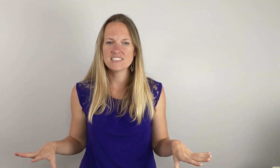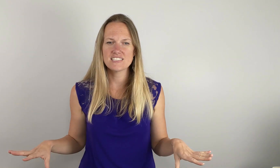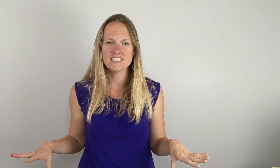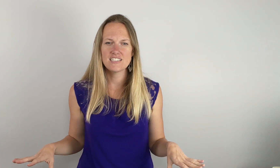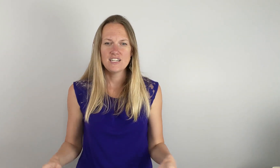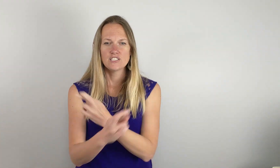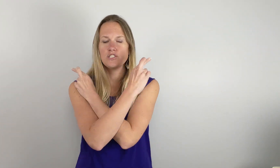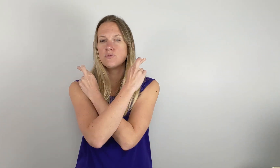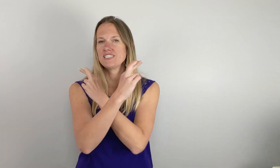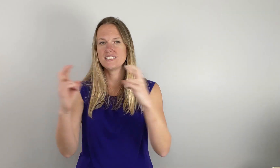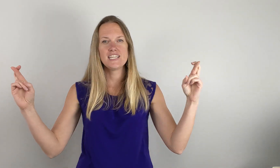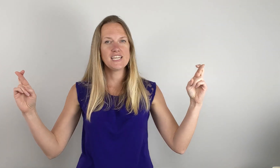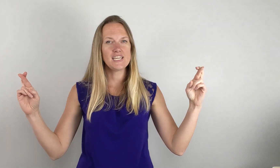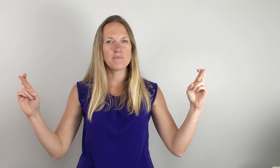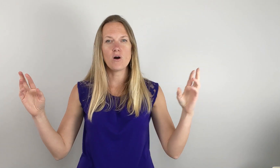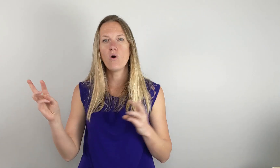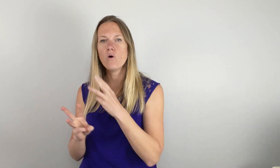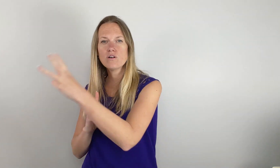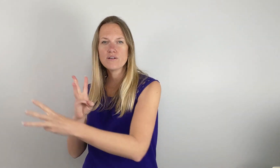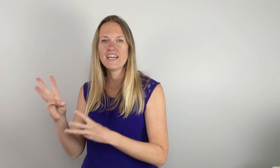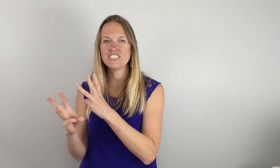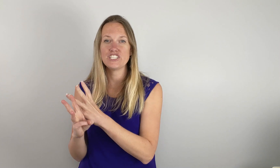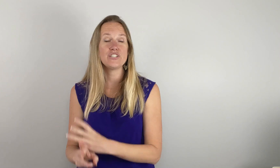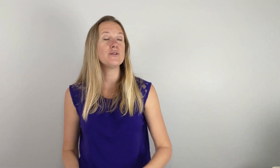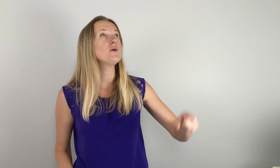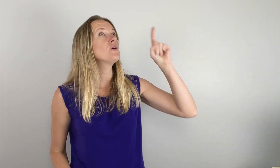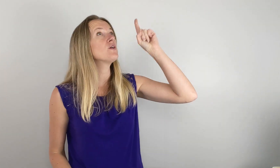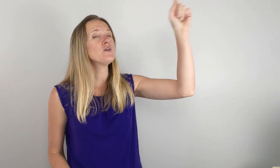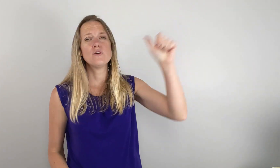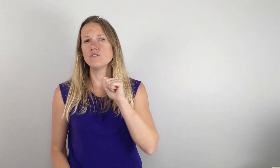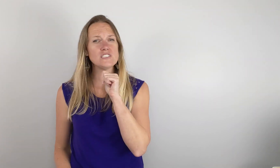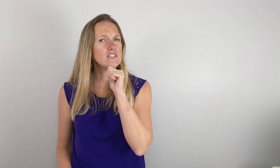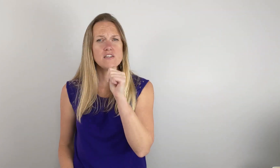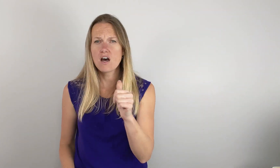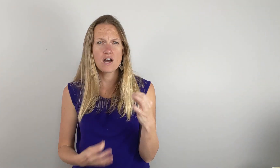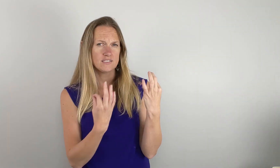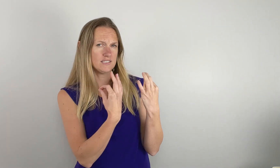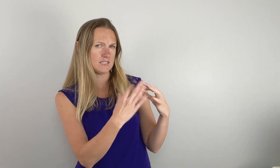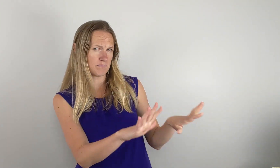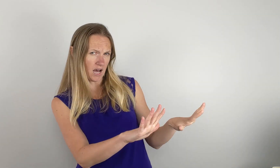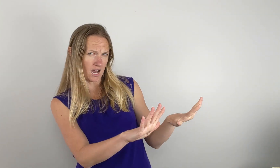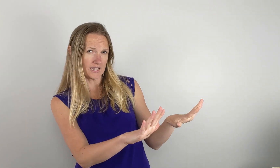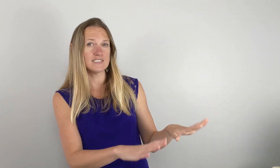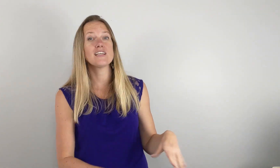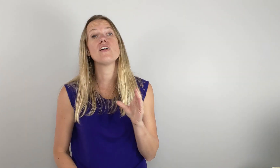lost, to redeem the whole creation, you did not despise